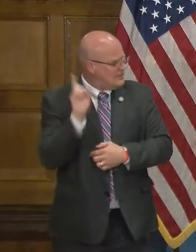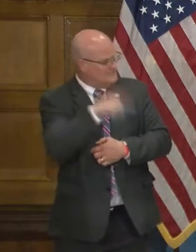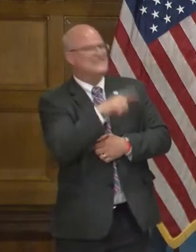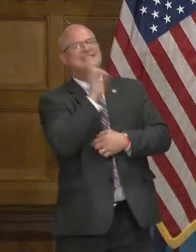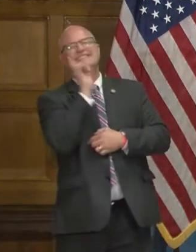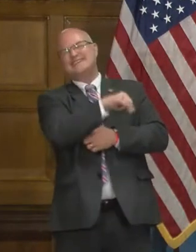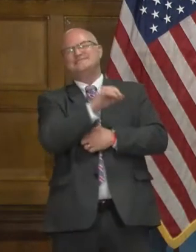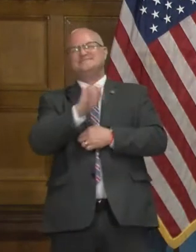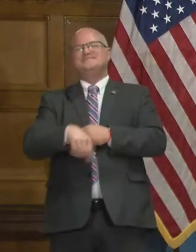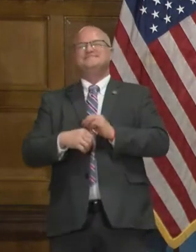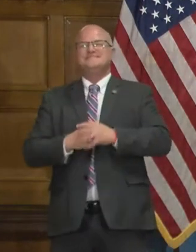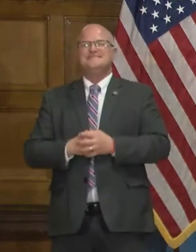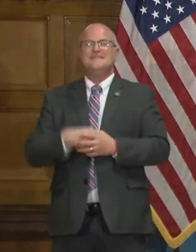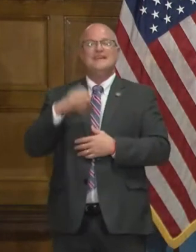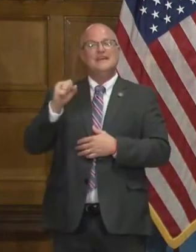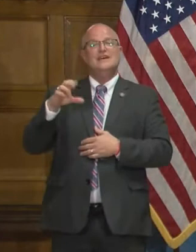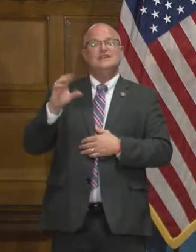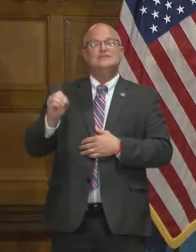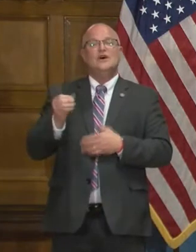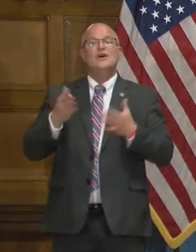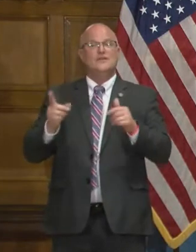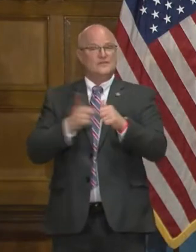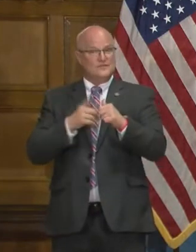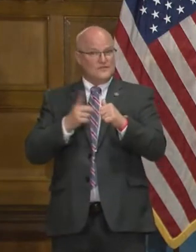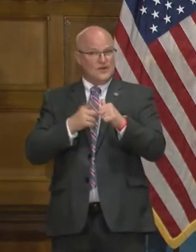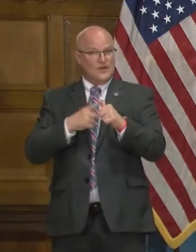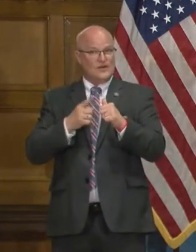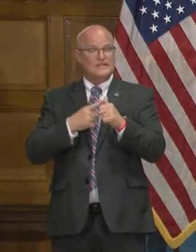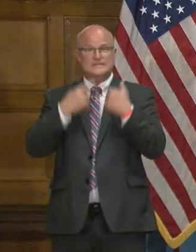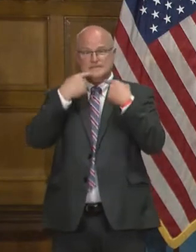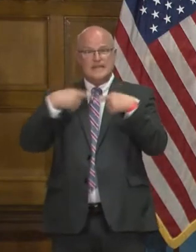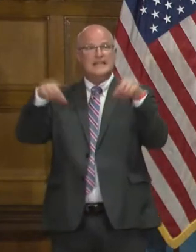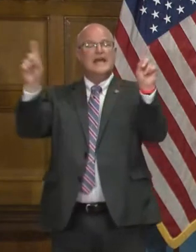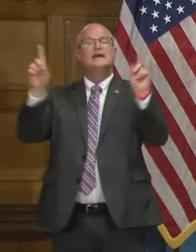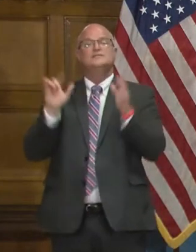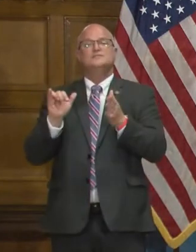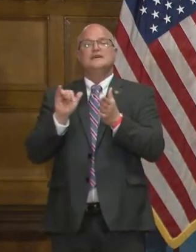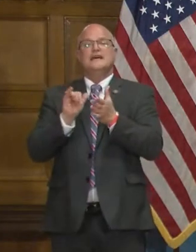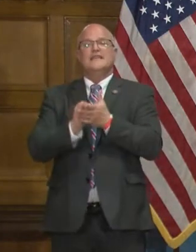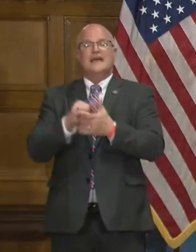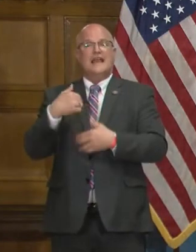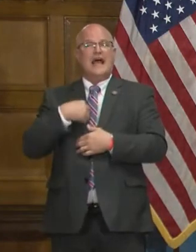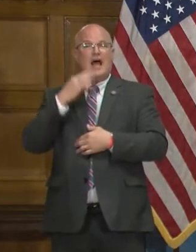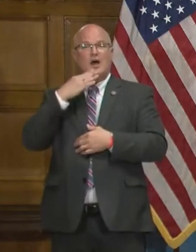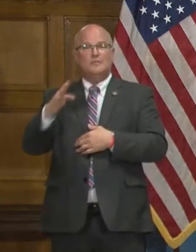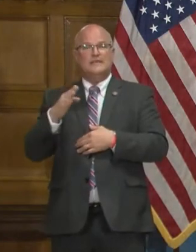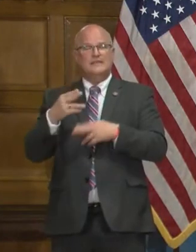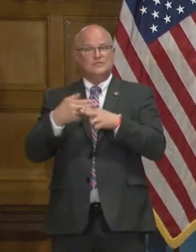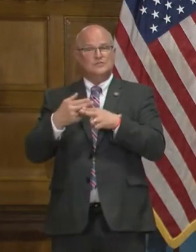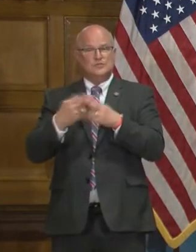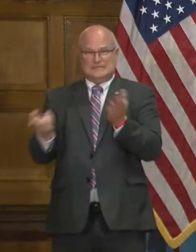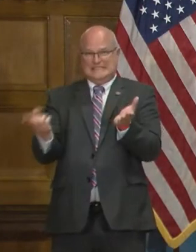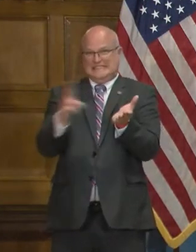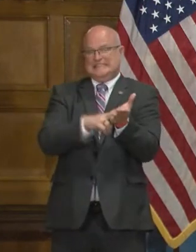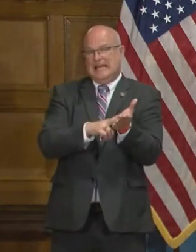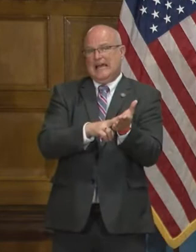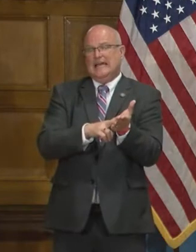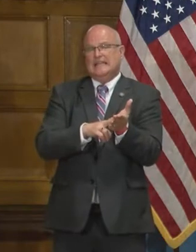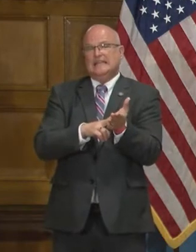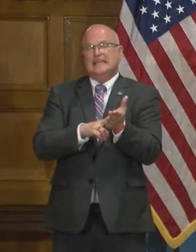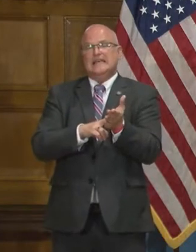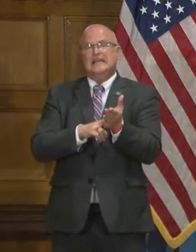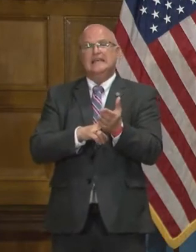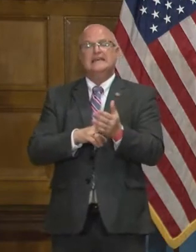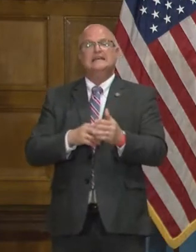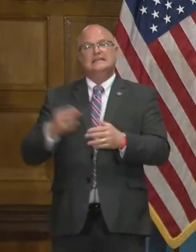okay. And so let me first make the announcement that I'll be shortly signing